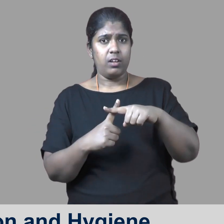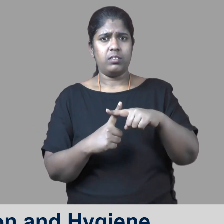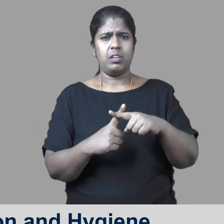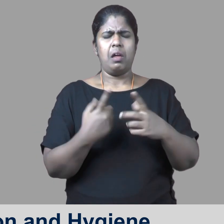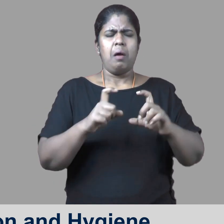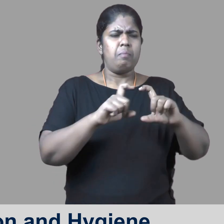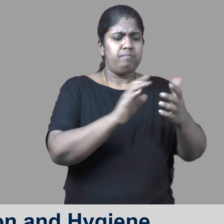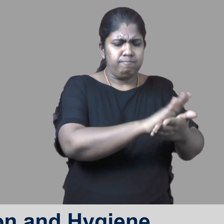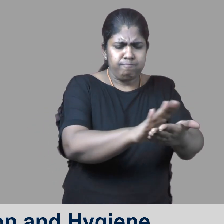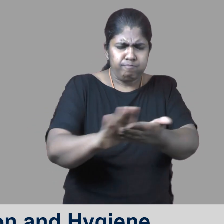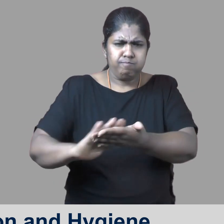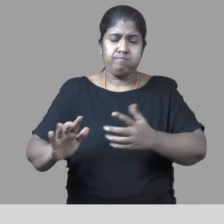Sanitation and hygiene.